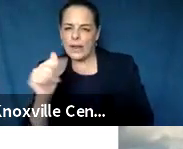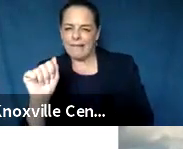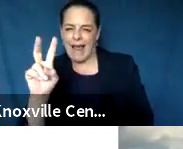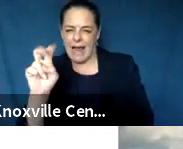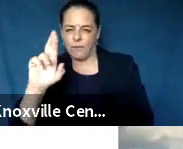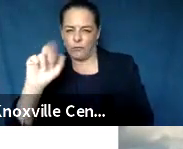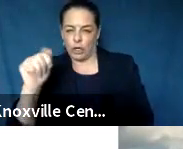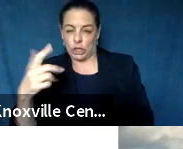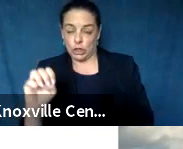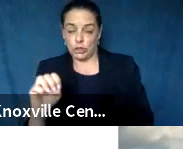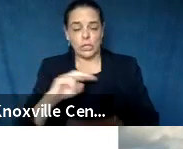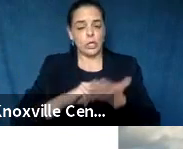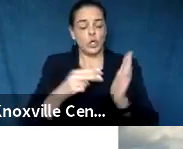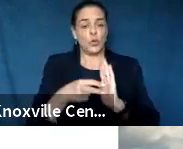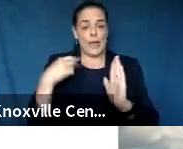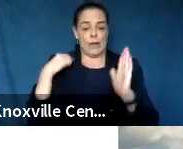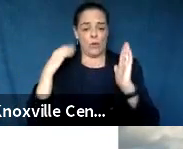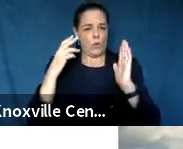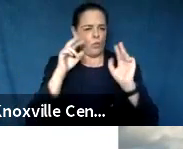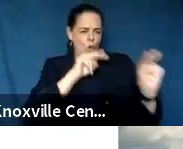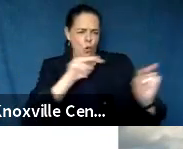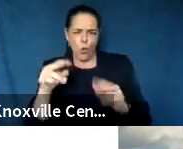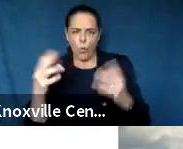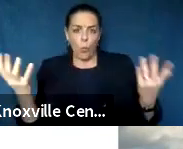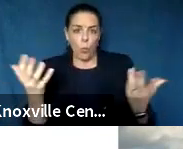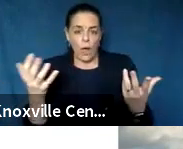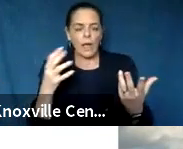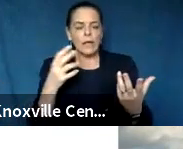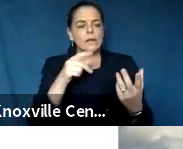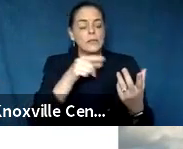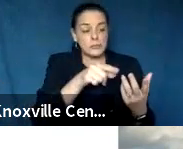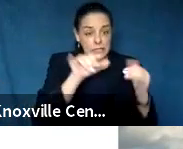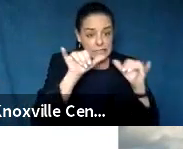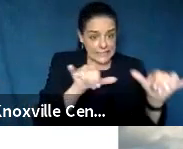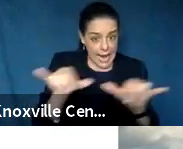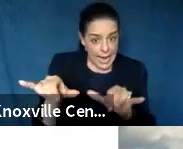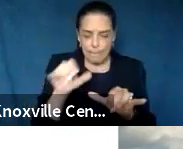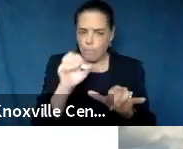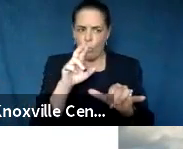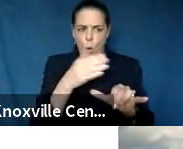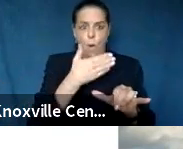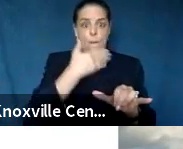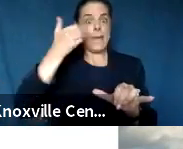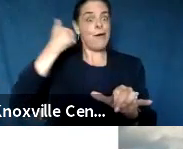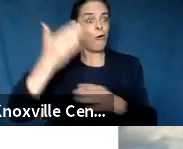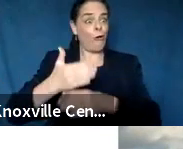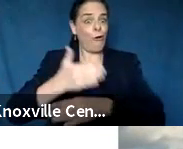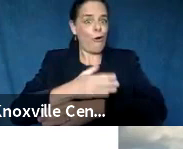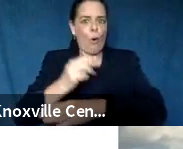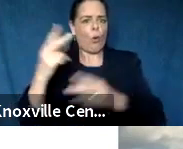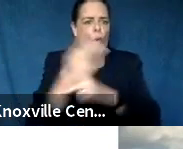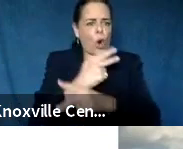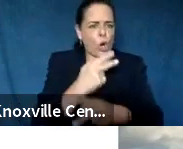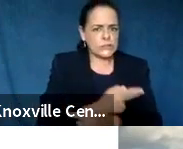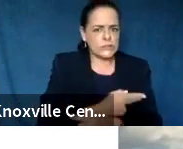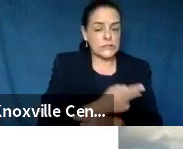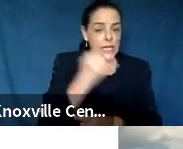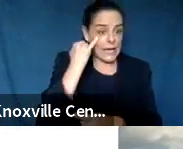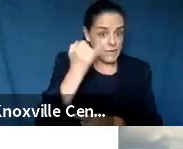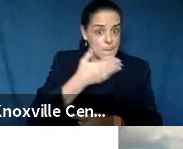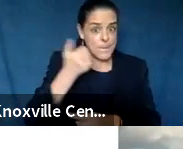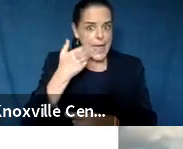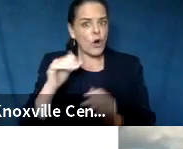see, are things staying the same, getting better, or getting worse? And if so, how much better or how much worse, and at what